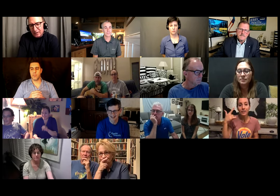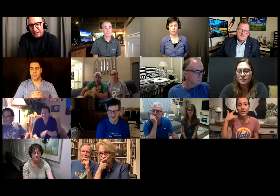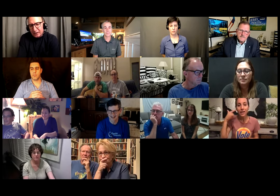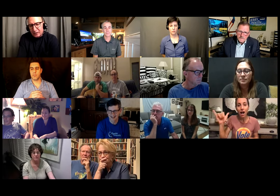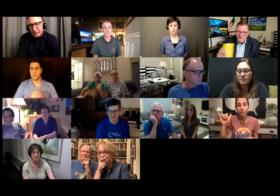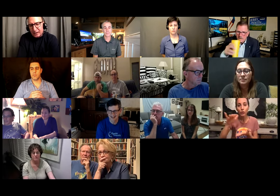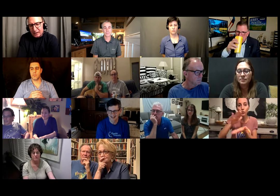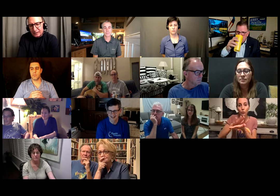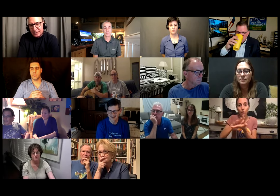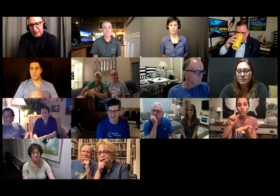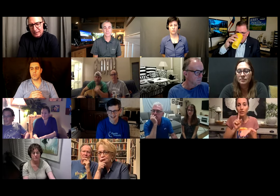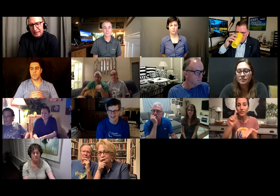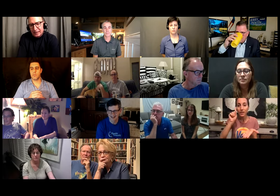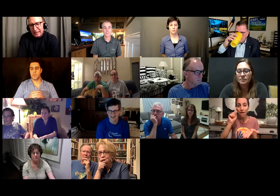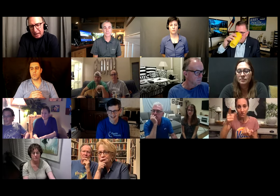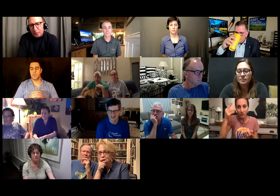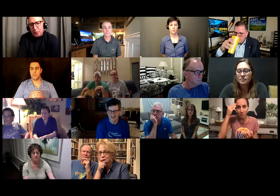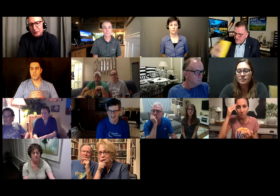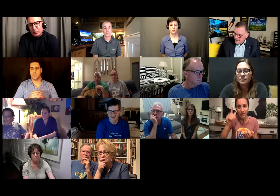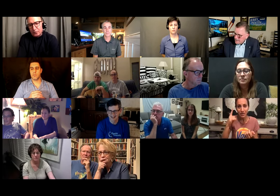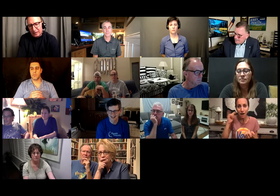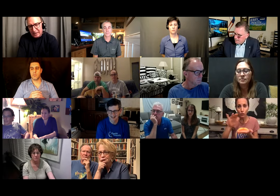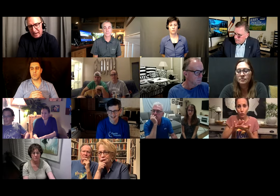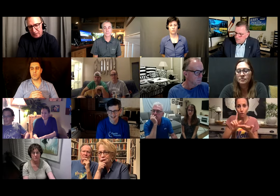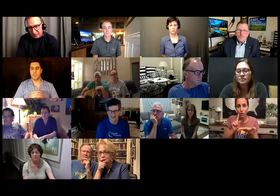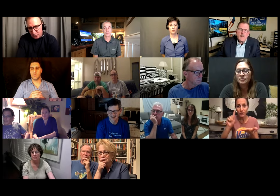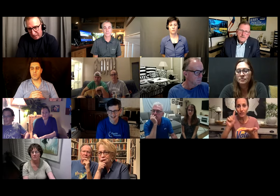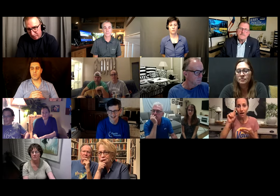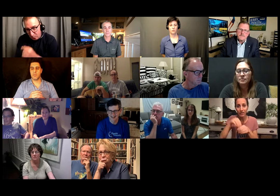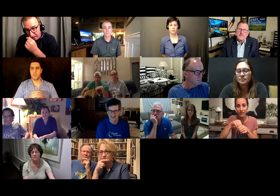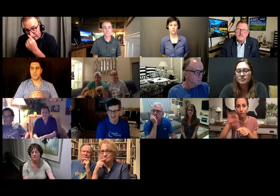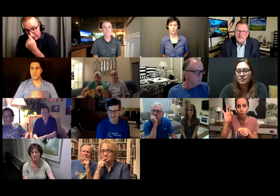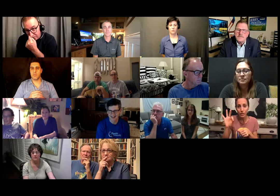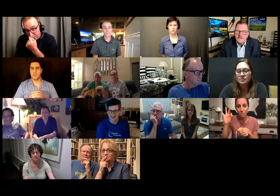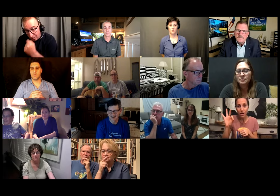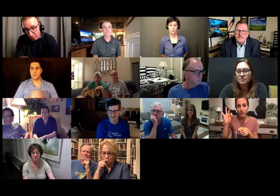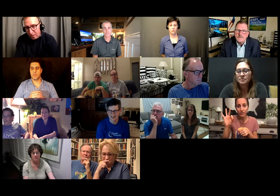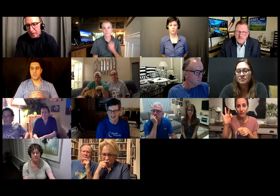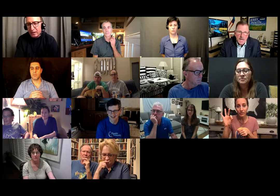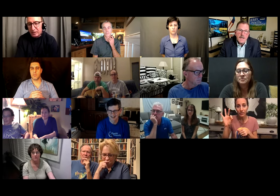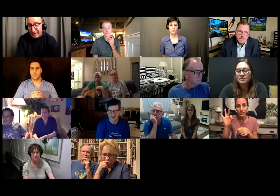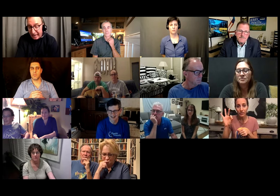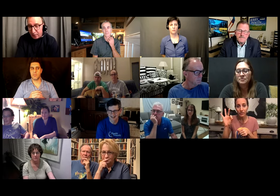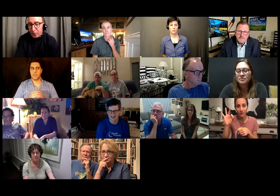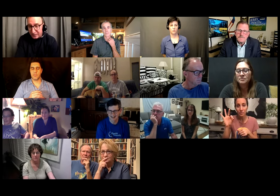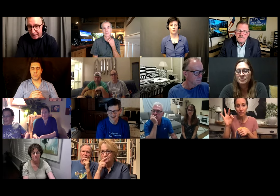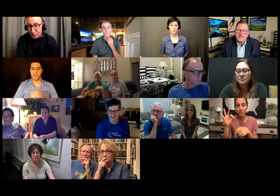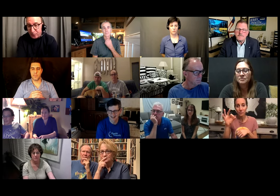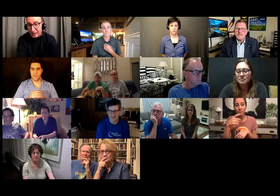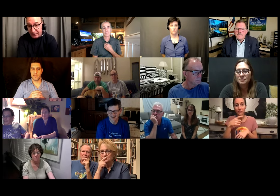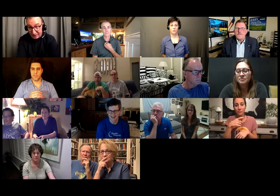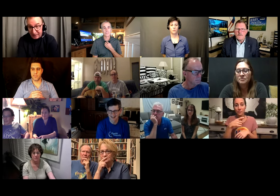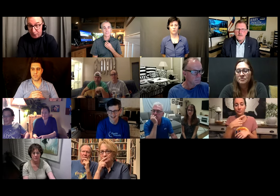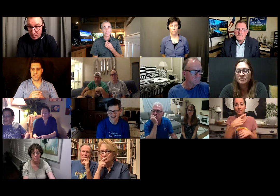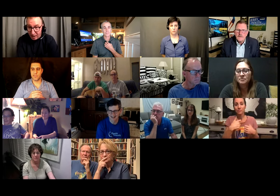are living here is because the California School for the Deaf, as you may be aware of, I don't know if you are aware of it, but the California State School